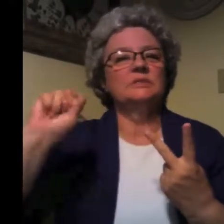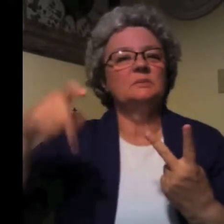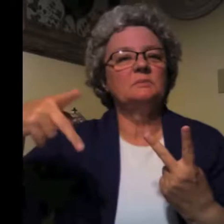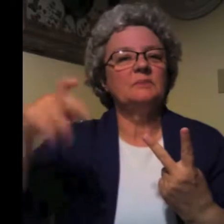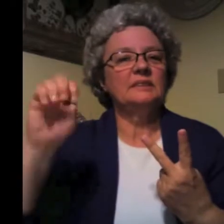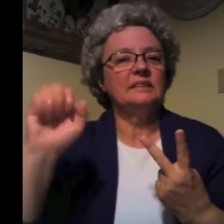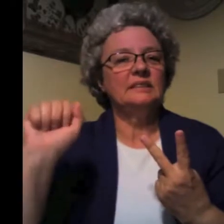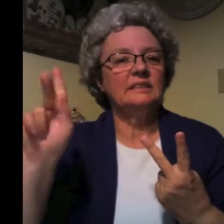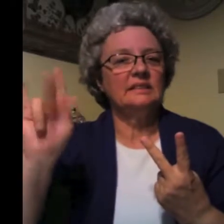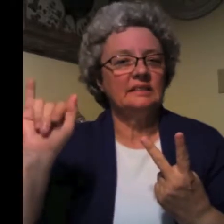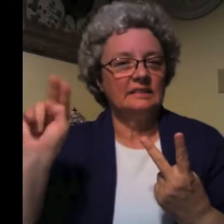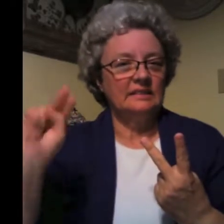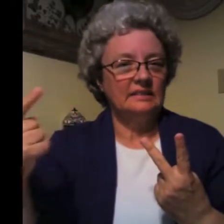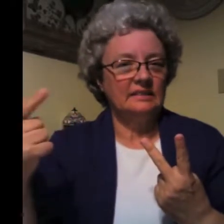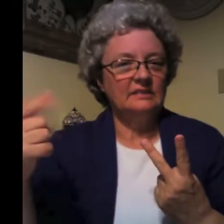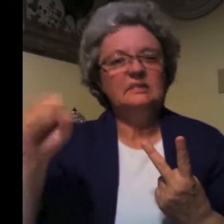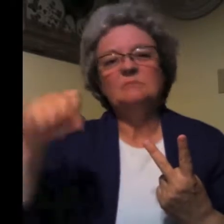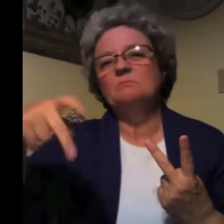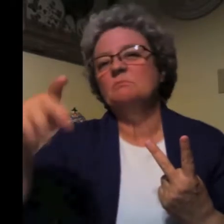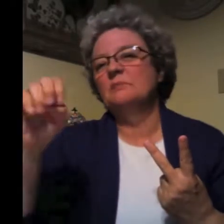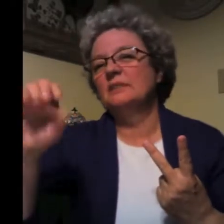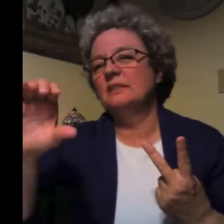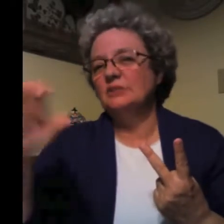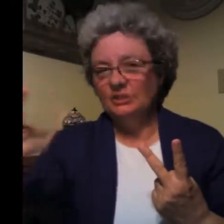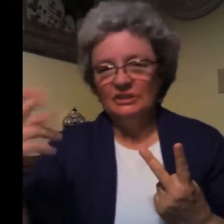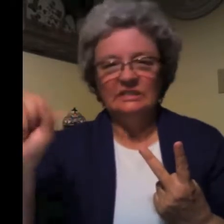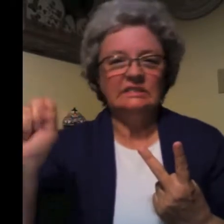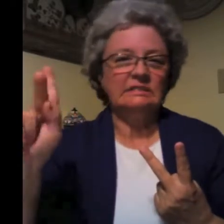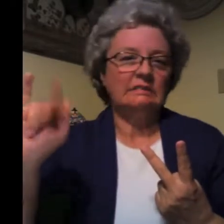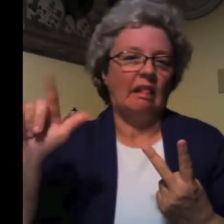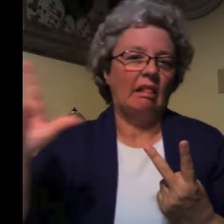speaking or speech.